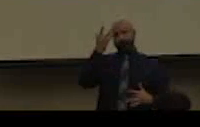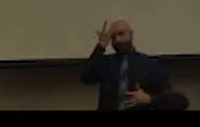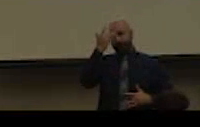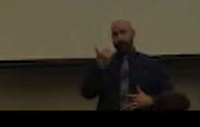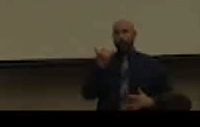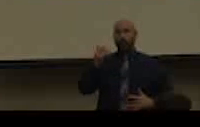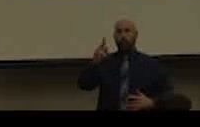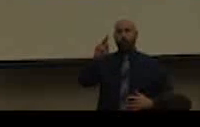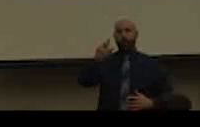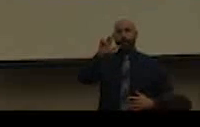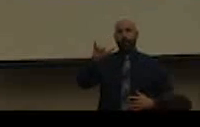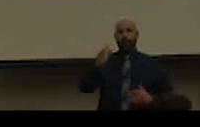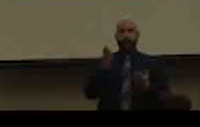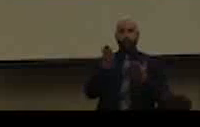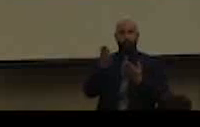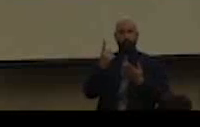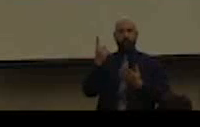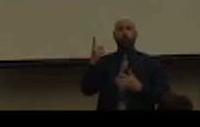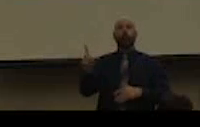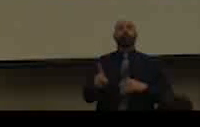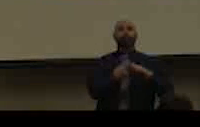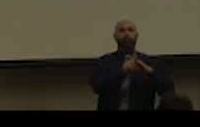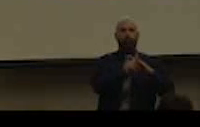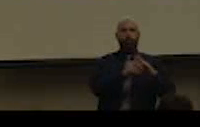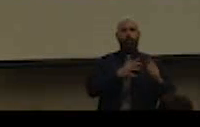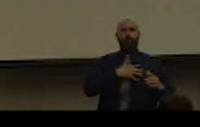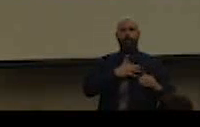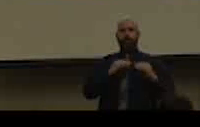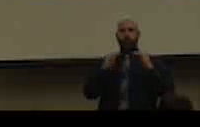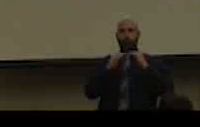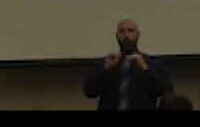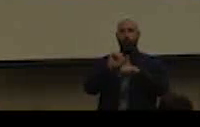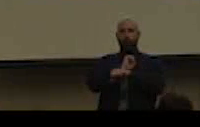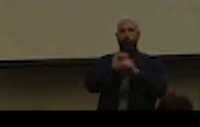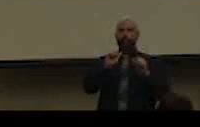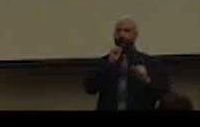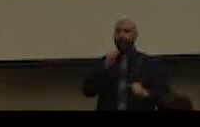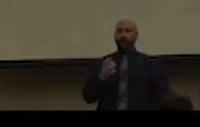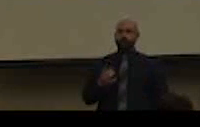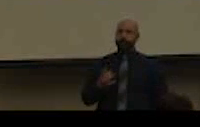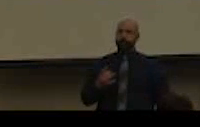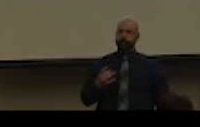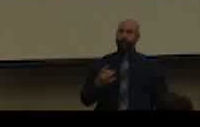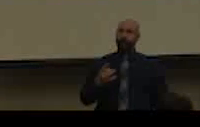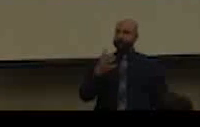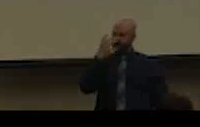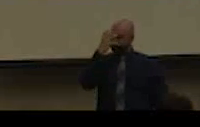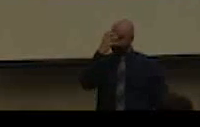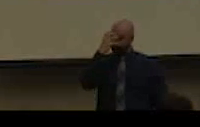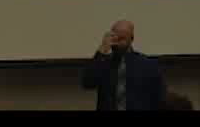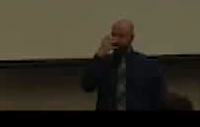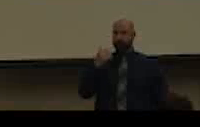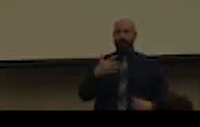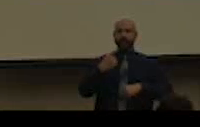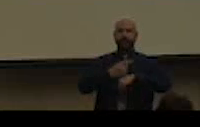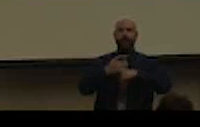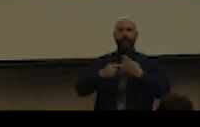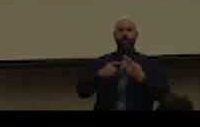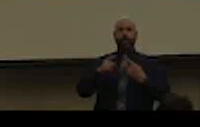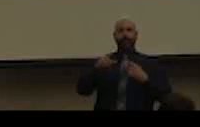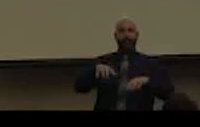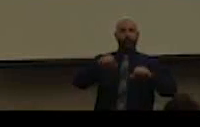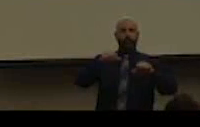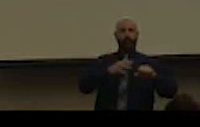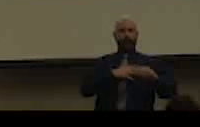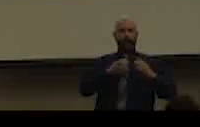somebody showed up, and my coworkers were not furious with me the next day when they had to cover my classes all day, right? In a child care